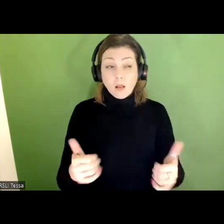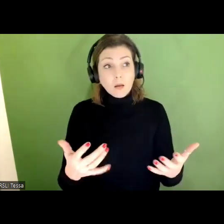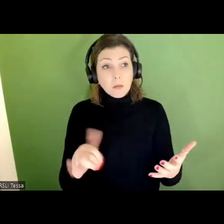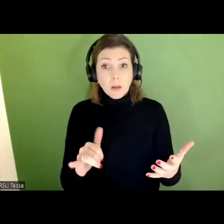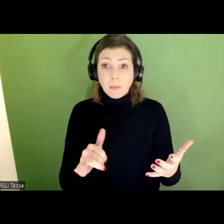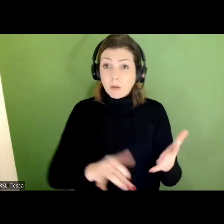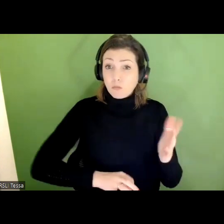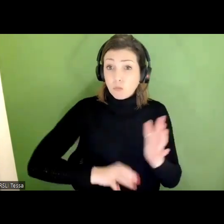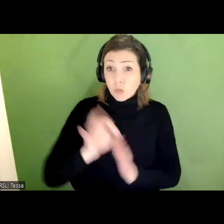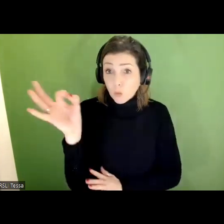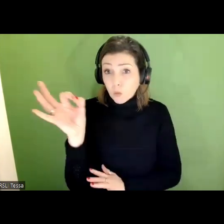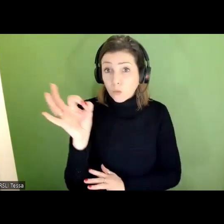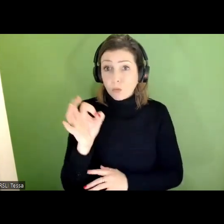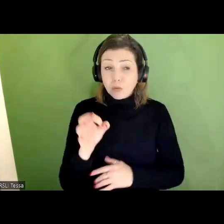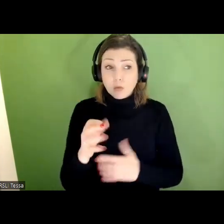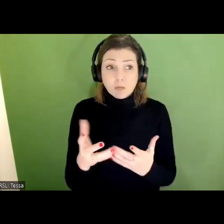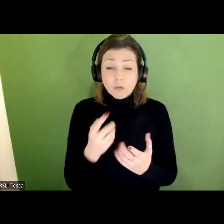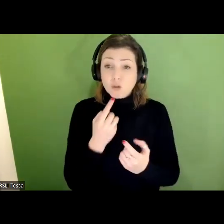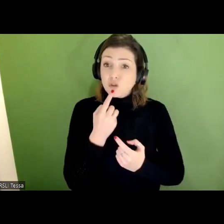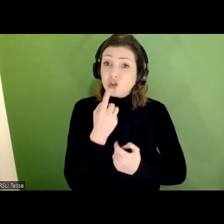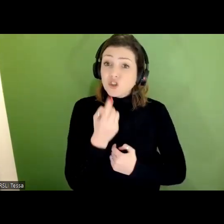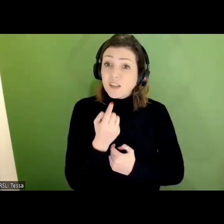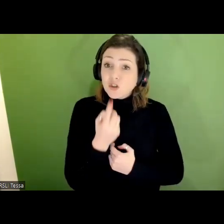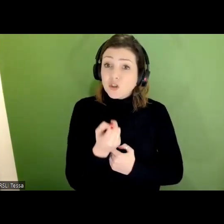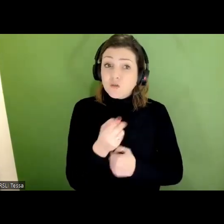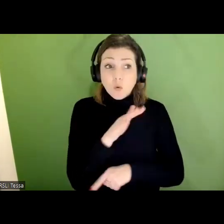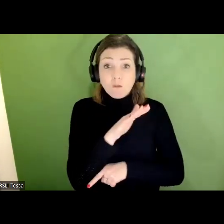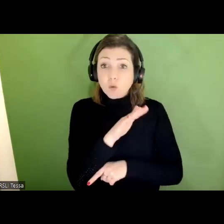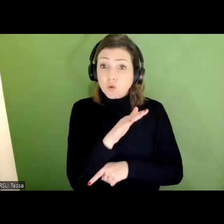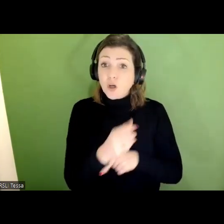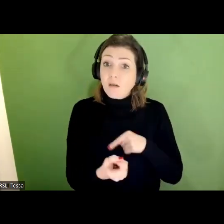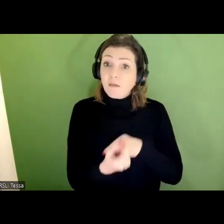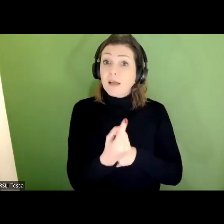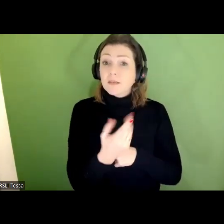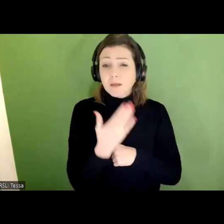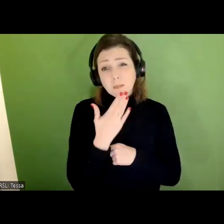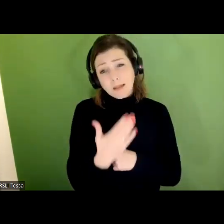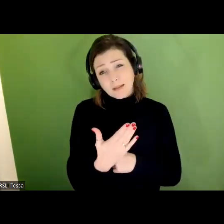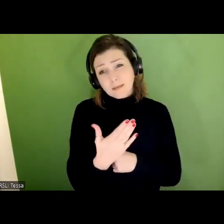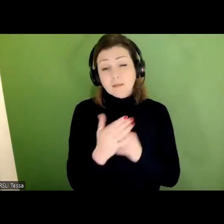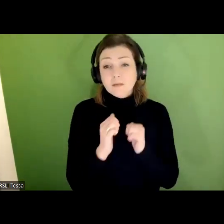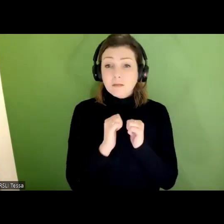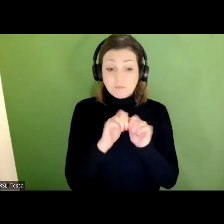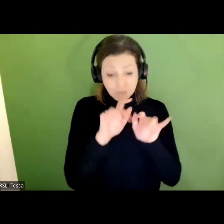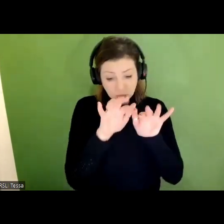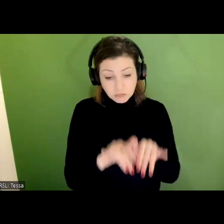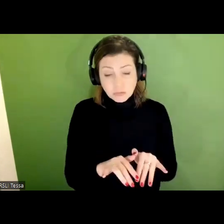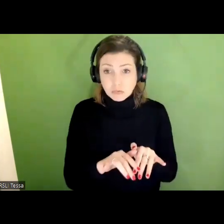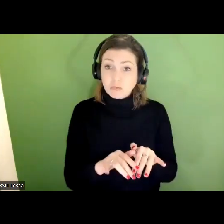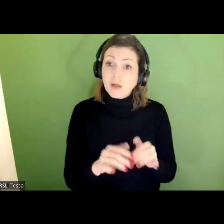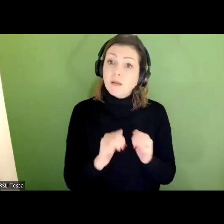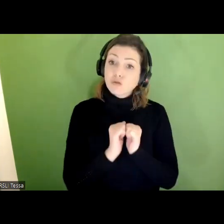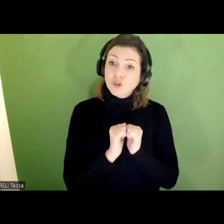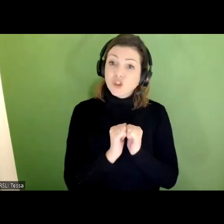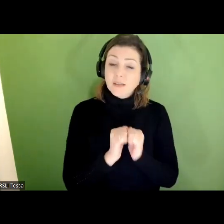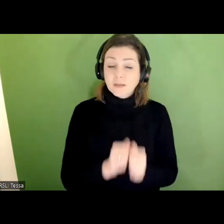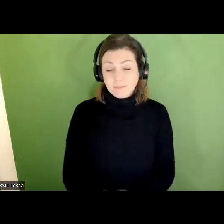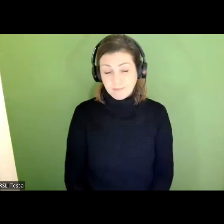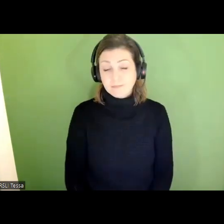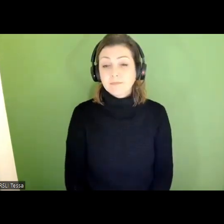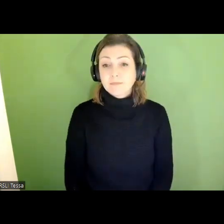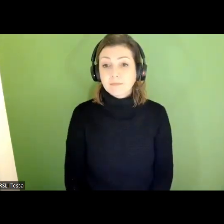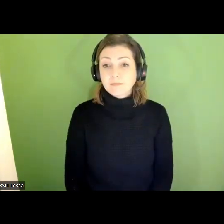done better, and perhaps some suggestions for future events. We'd really, really appreciate that. Also,